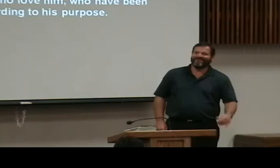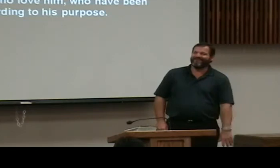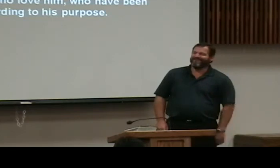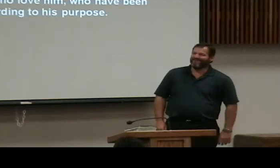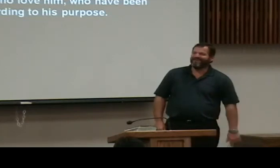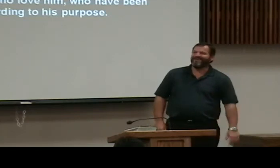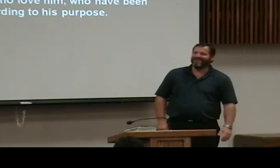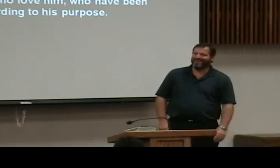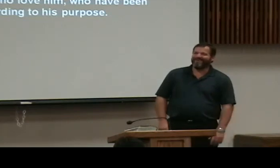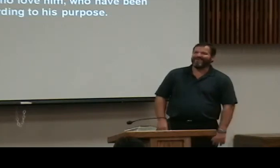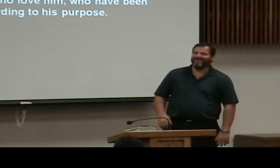and laugh at myself.